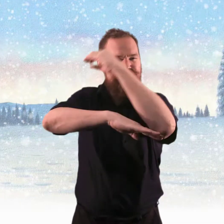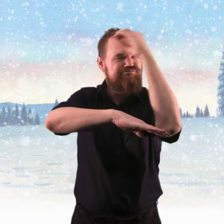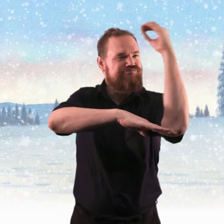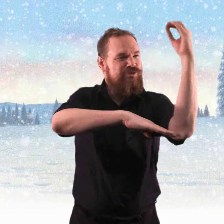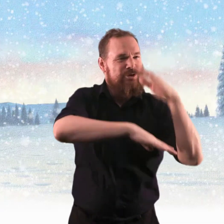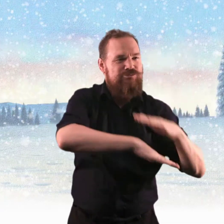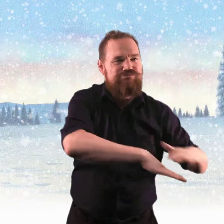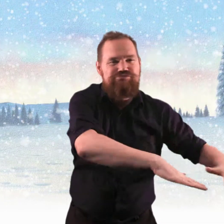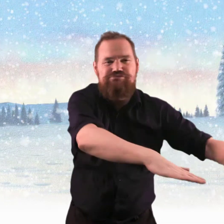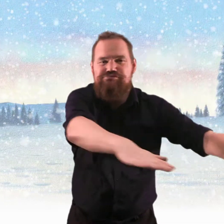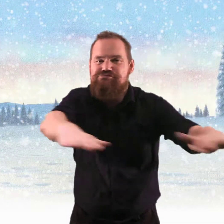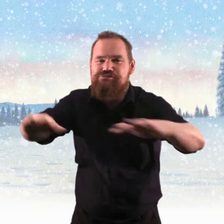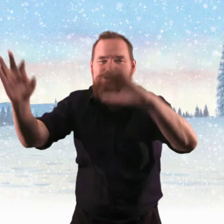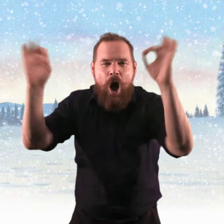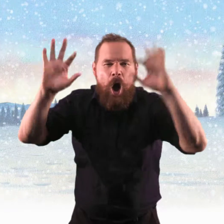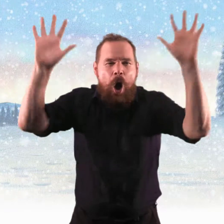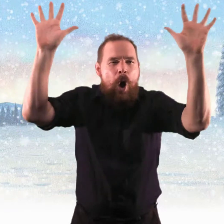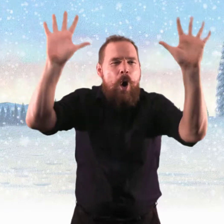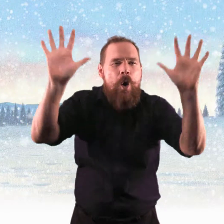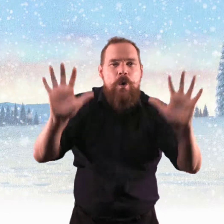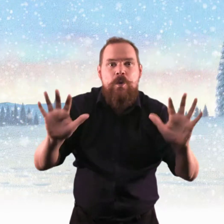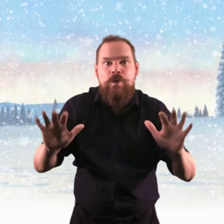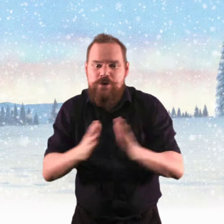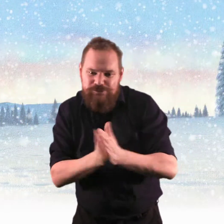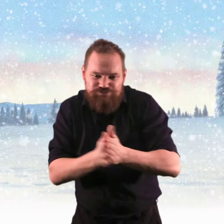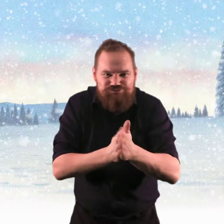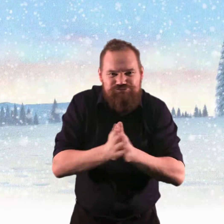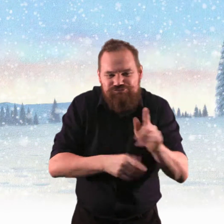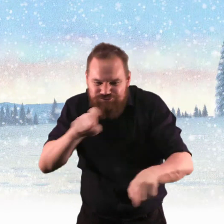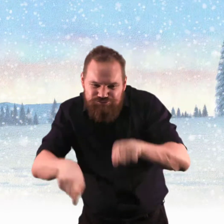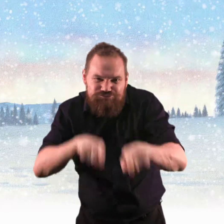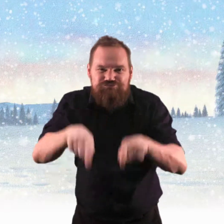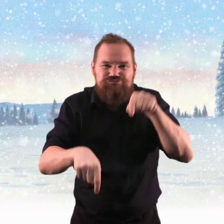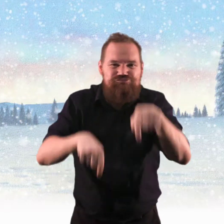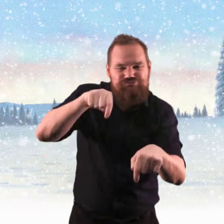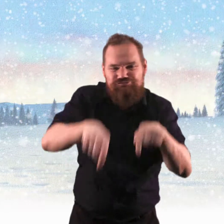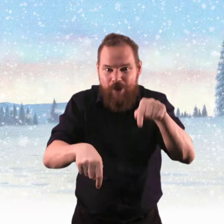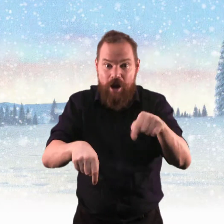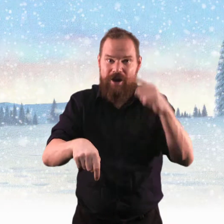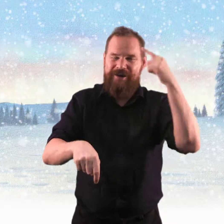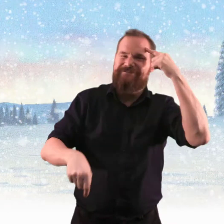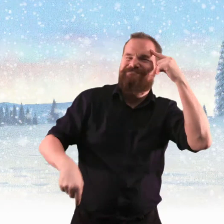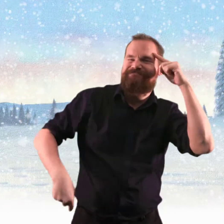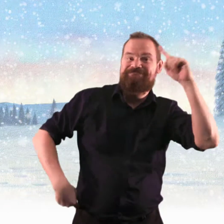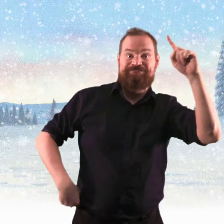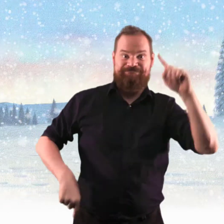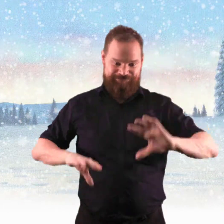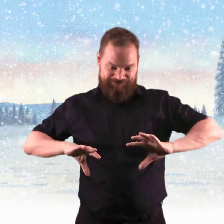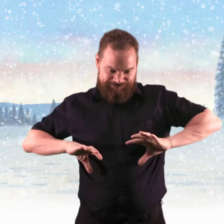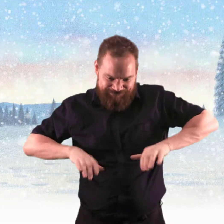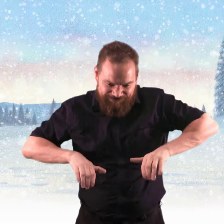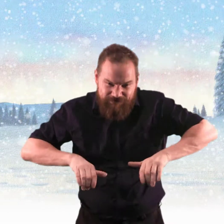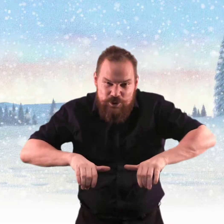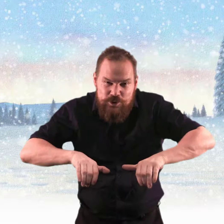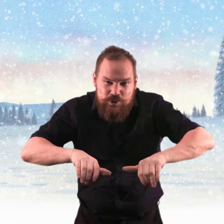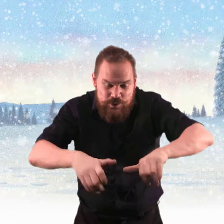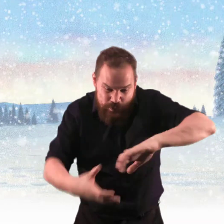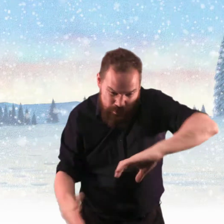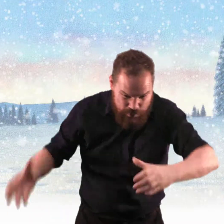to build his own snowman. He rolled up the snow into a big, fat, round body, then placed a snow head